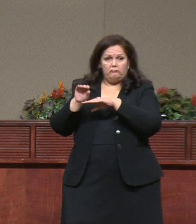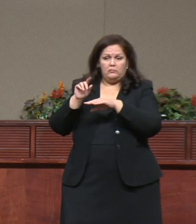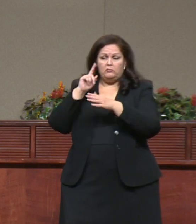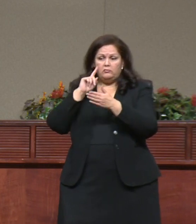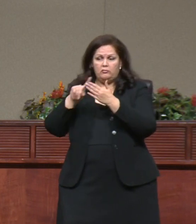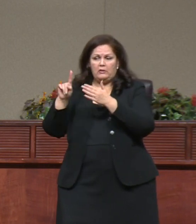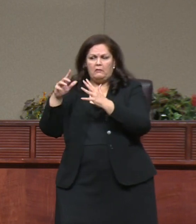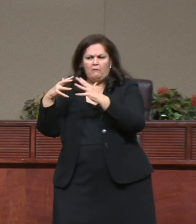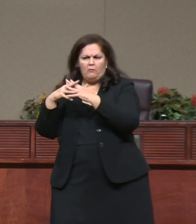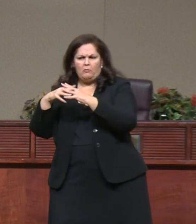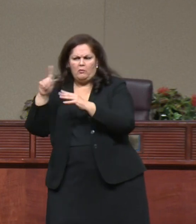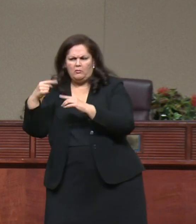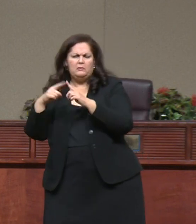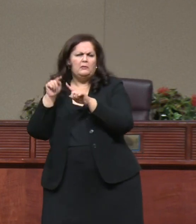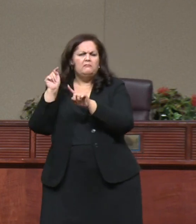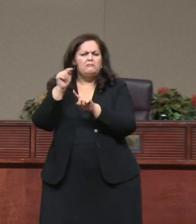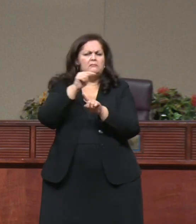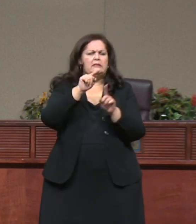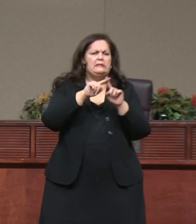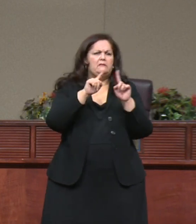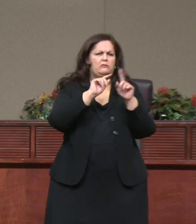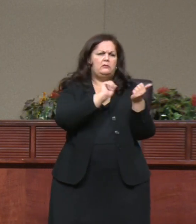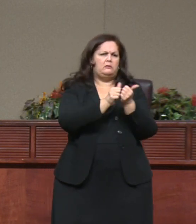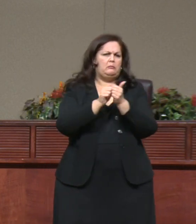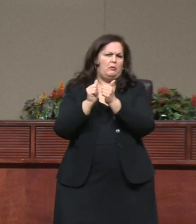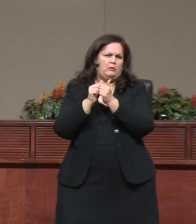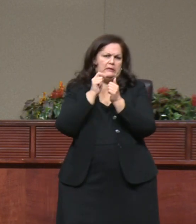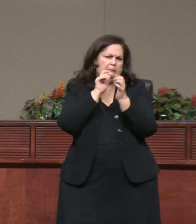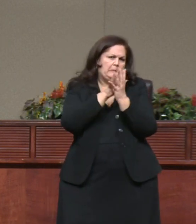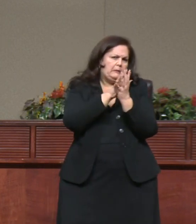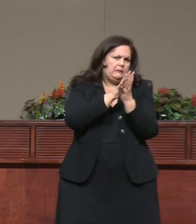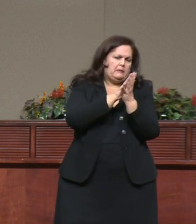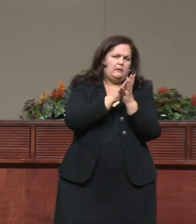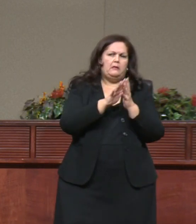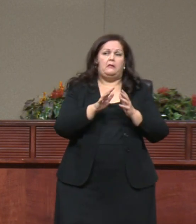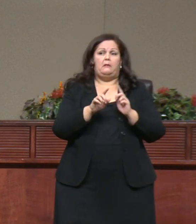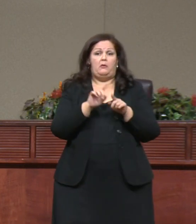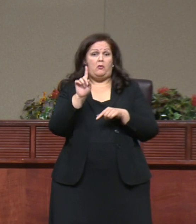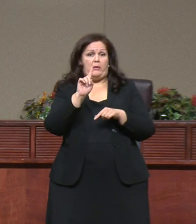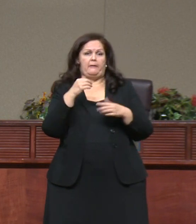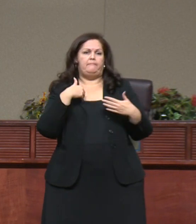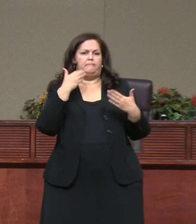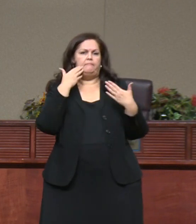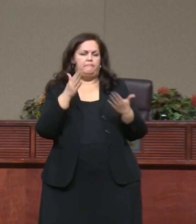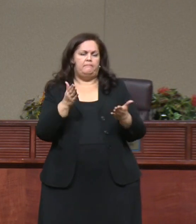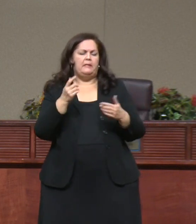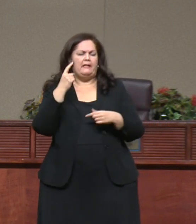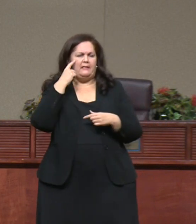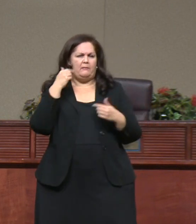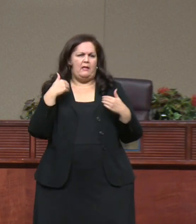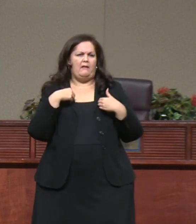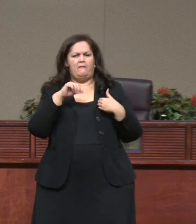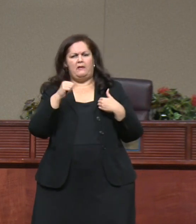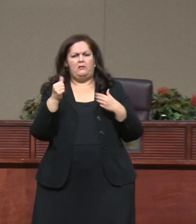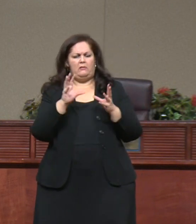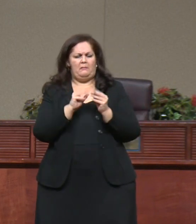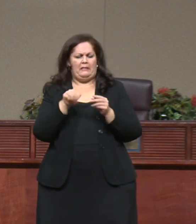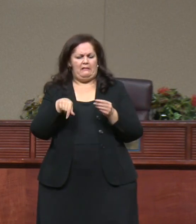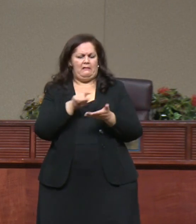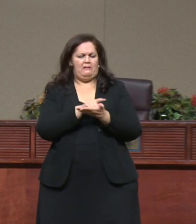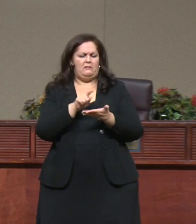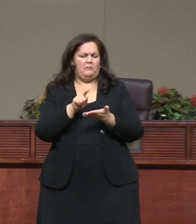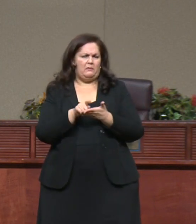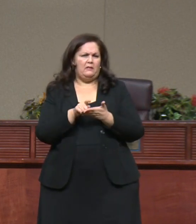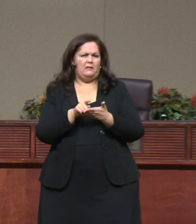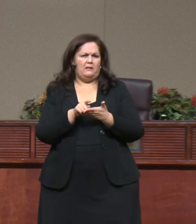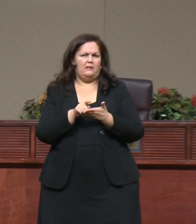sports that may have high contact. But I don't know where that is at. I believe there's another meeting this week, and maybe